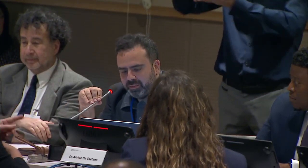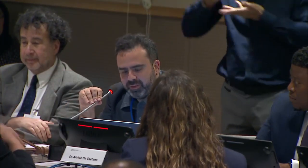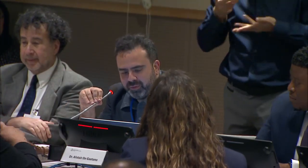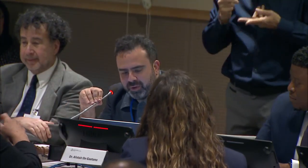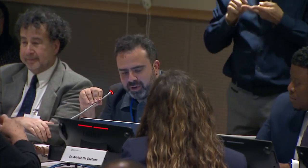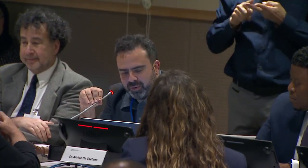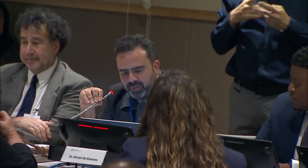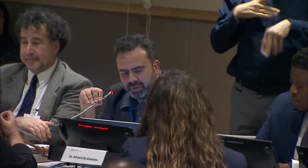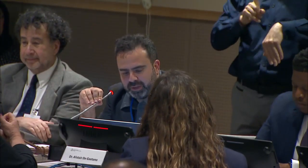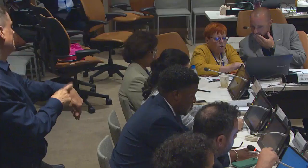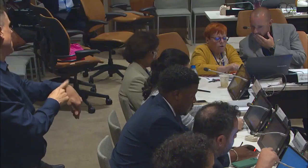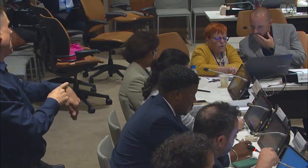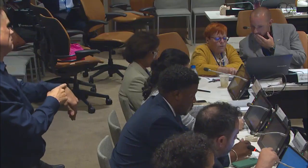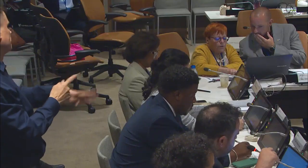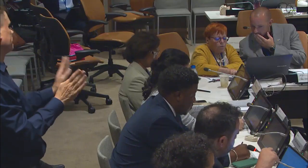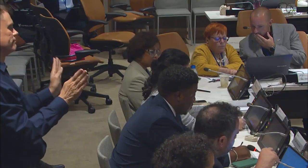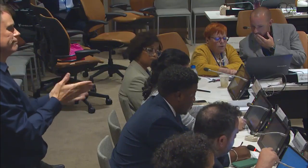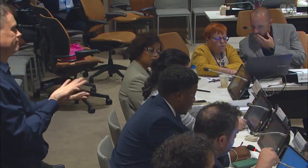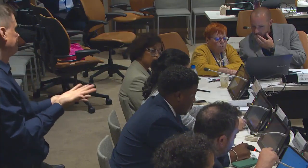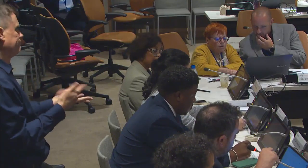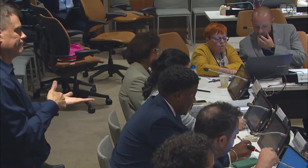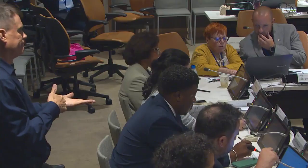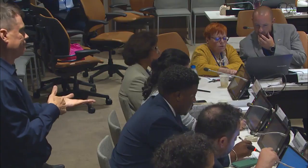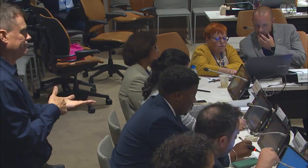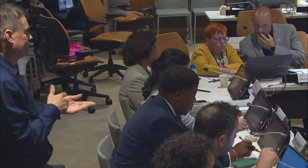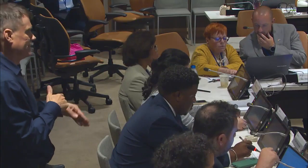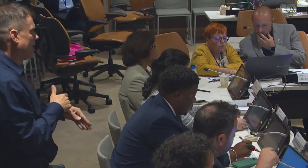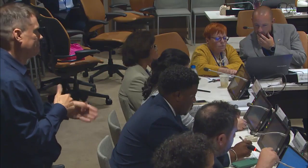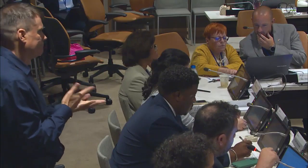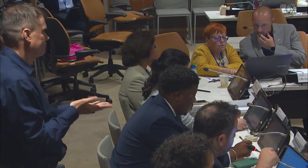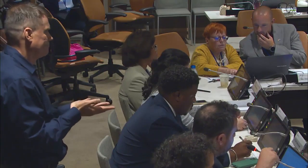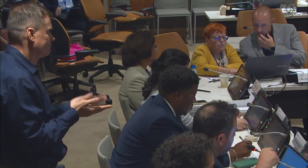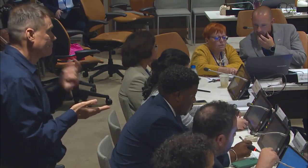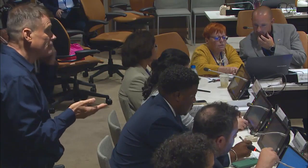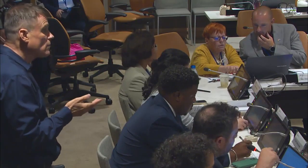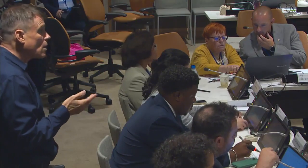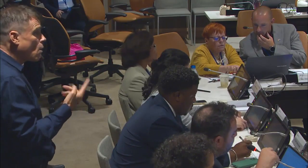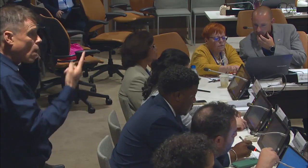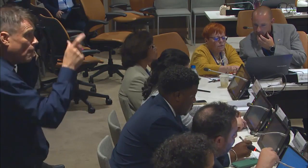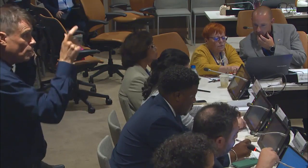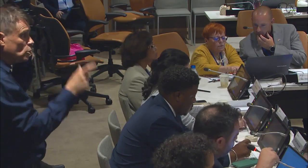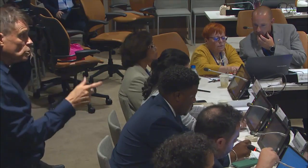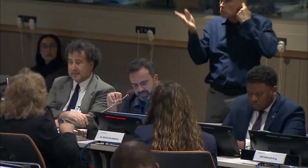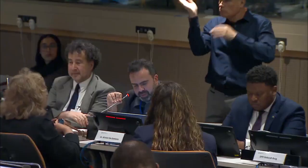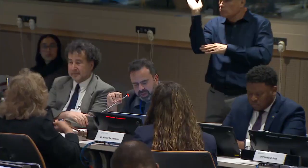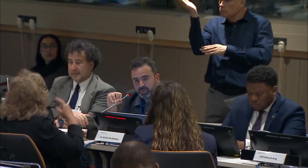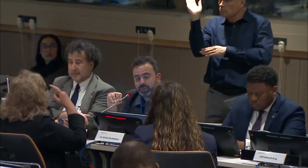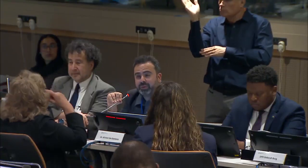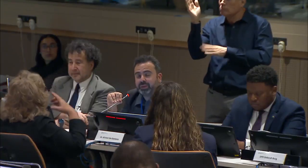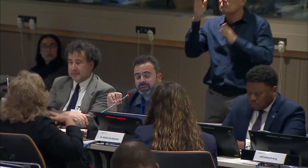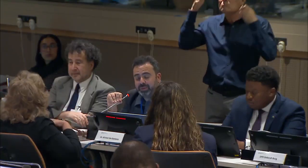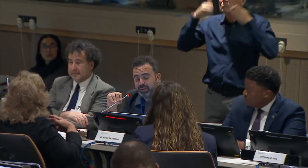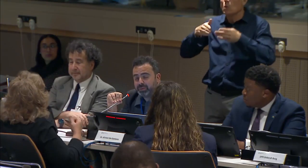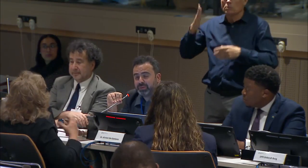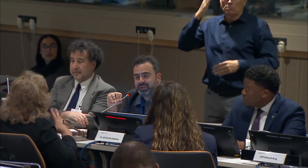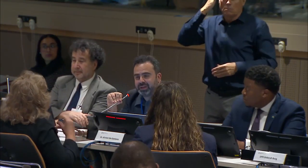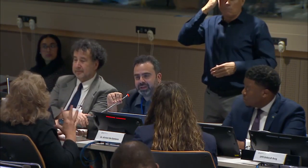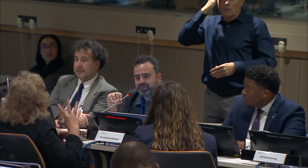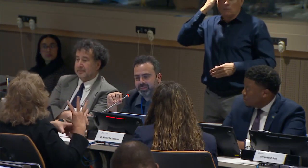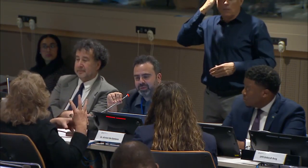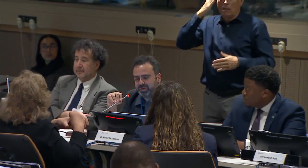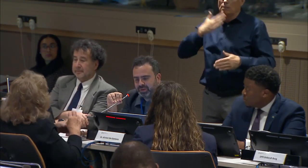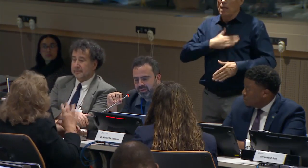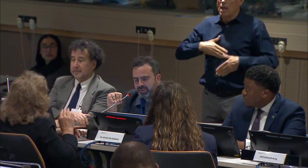time, before I go over to the last two interveners who are dealing with mental health and community inclusion, and also lived experience, which